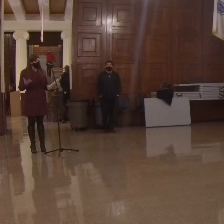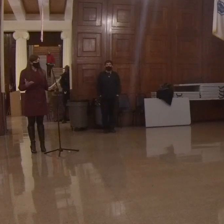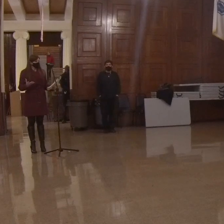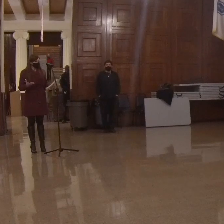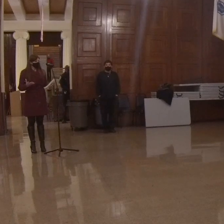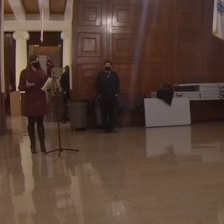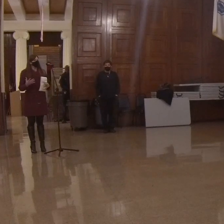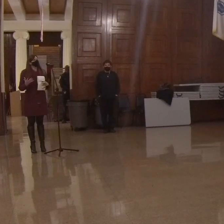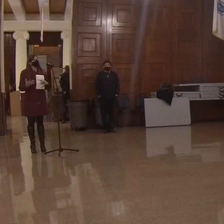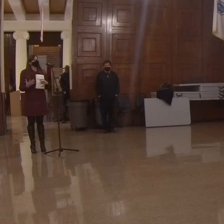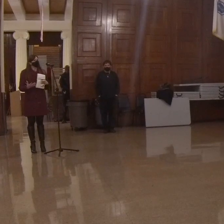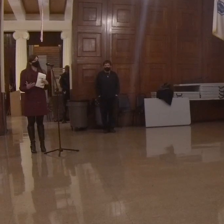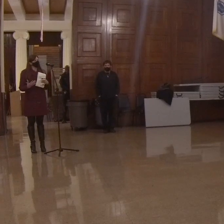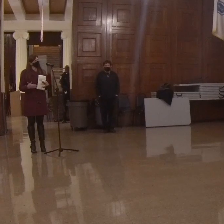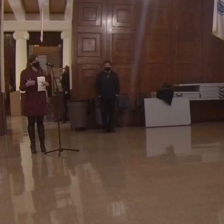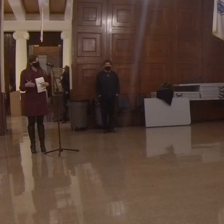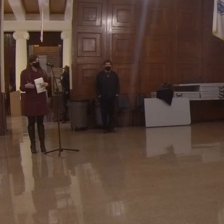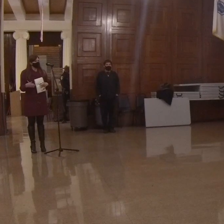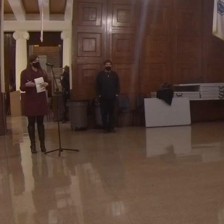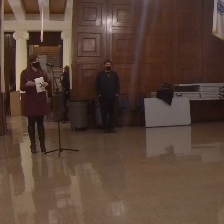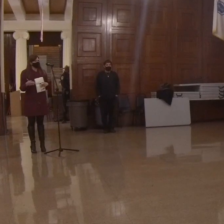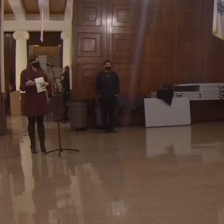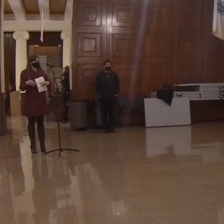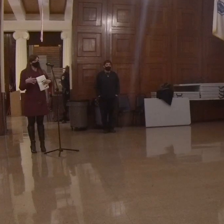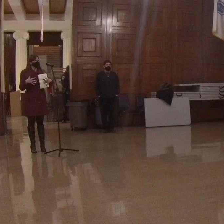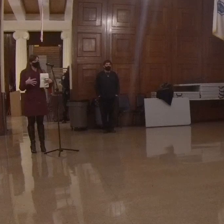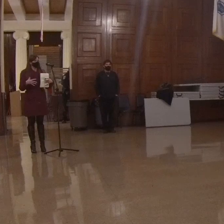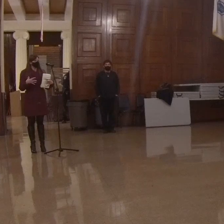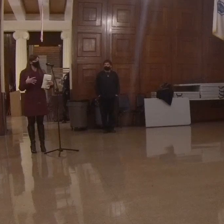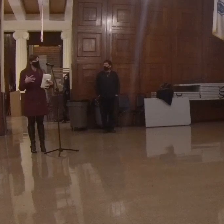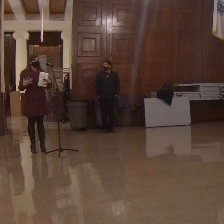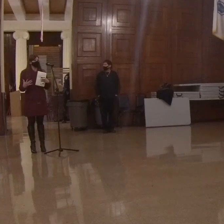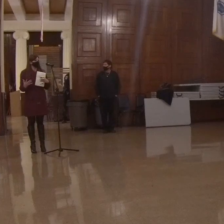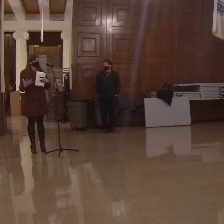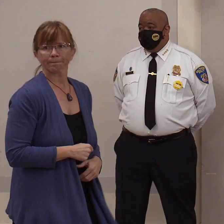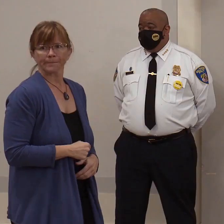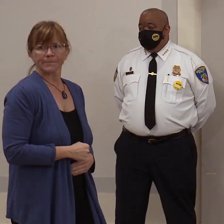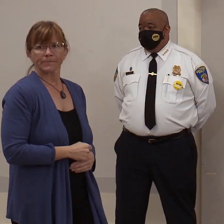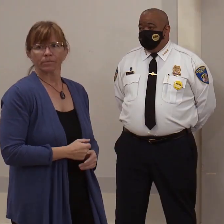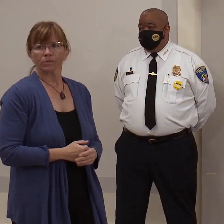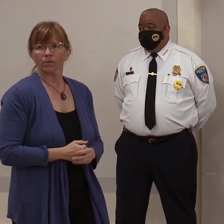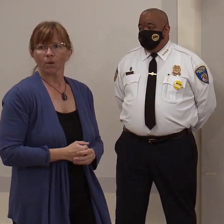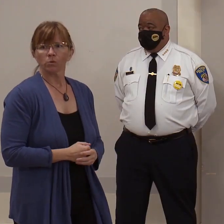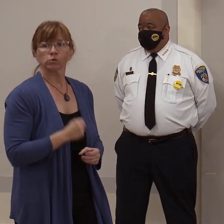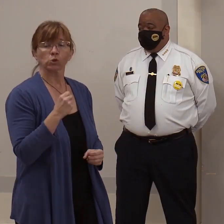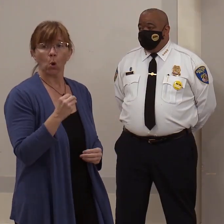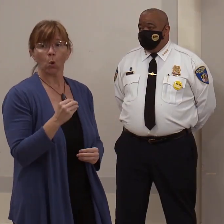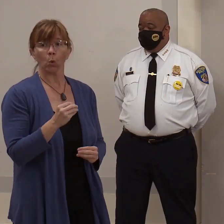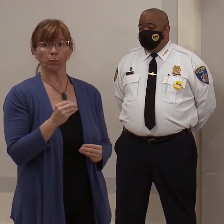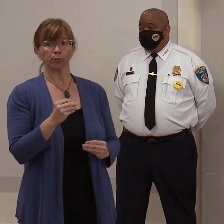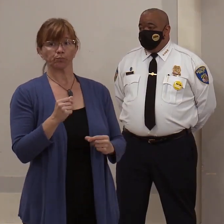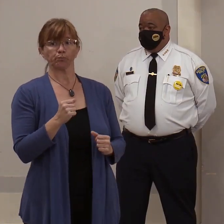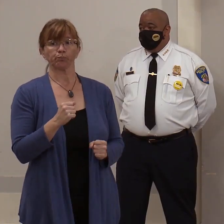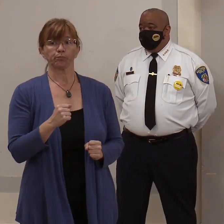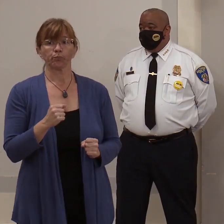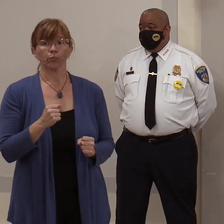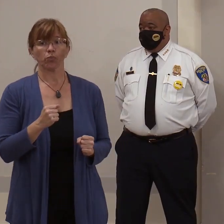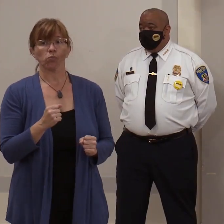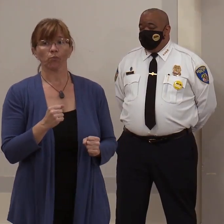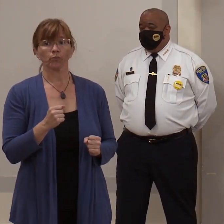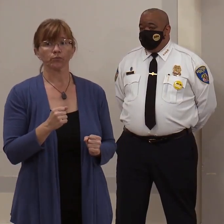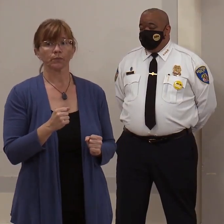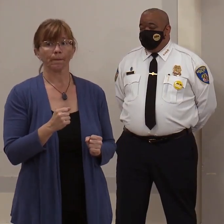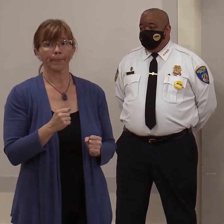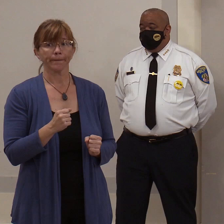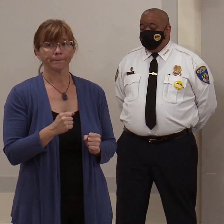Regarding the vaccine registry, I'm sure people are excited to have it, but is there a reason it took this long to stand up, and does it have any more capabilities than, say, ones offered